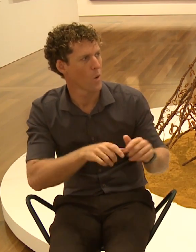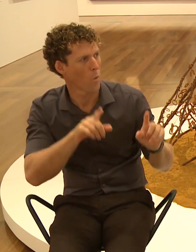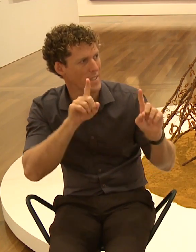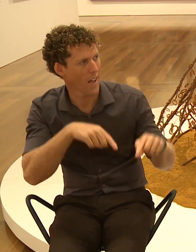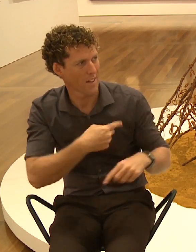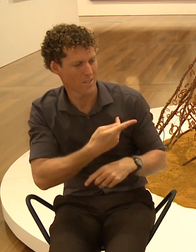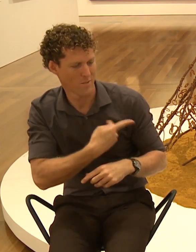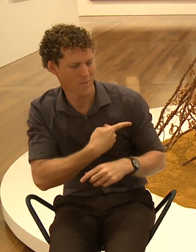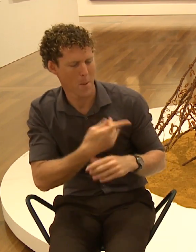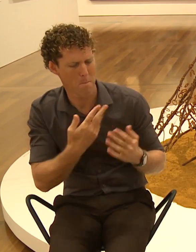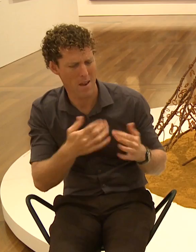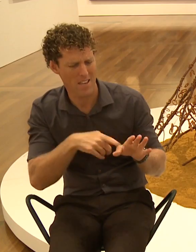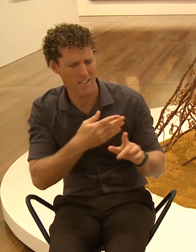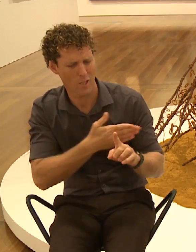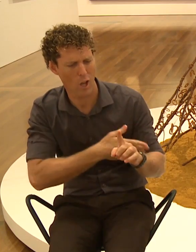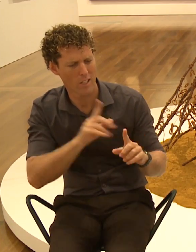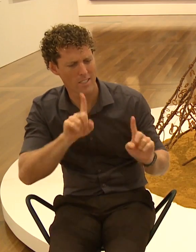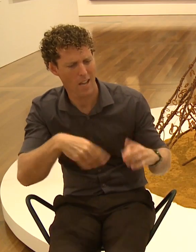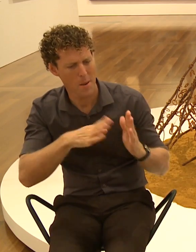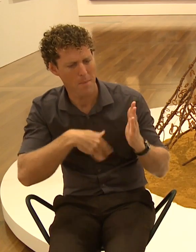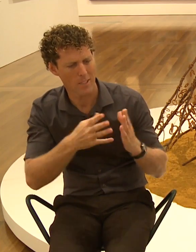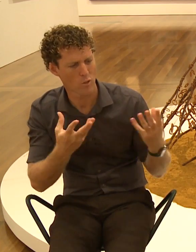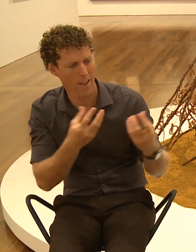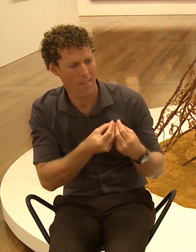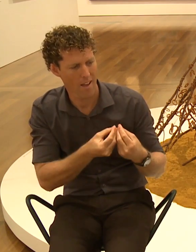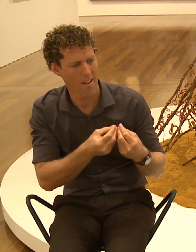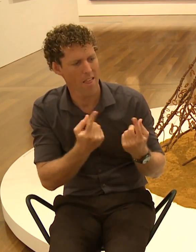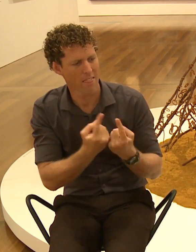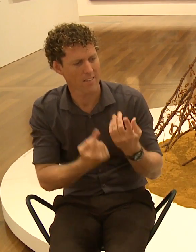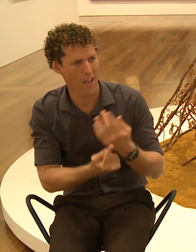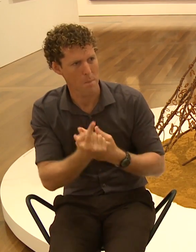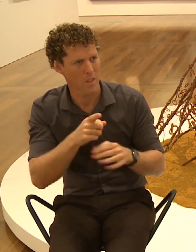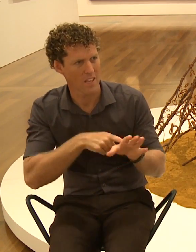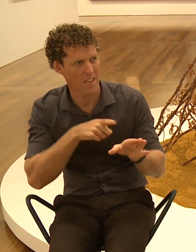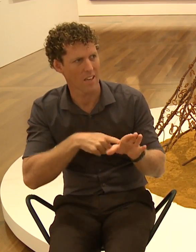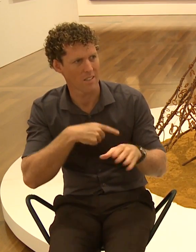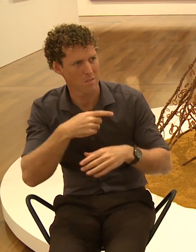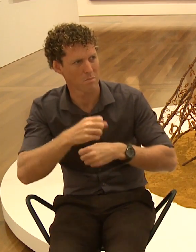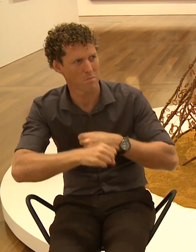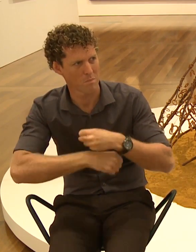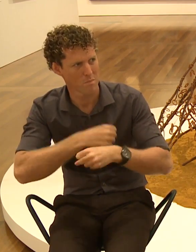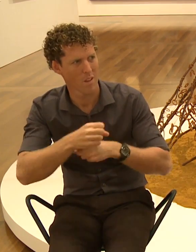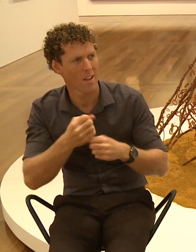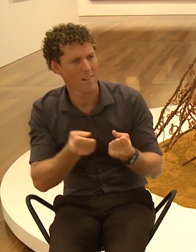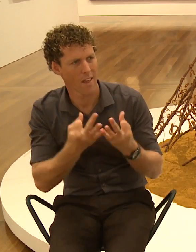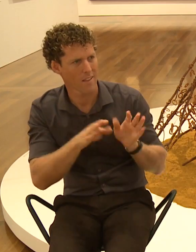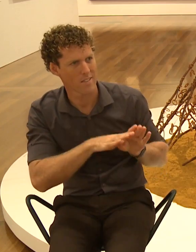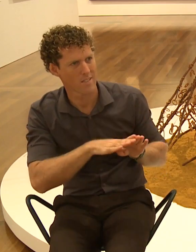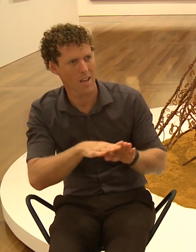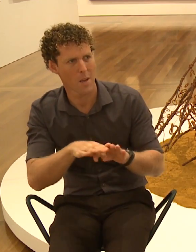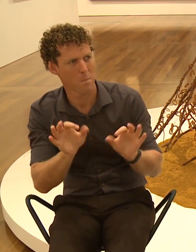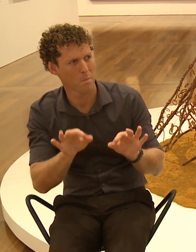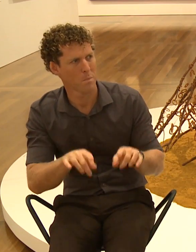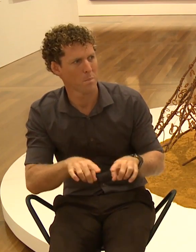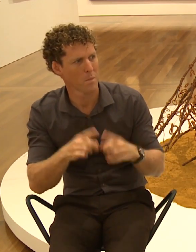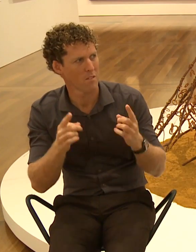off many years ago, and as things develop over the years, of course, you know, nothing stays the same.